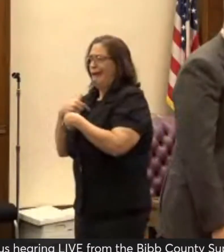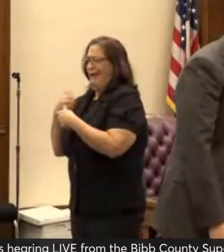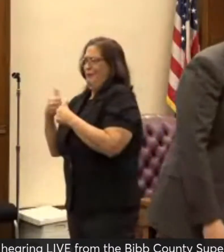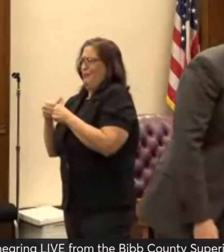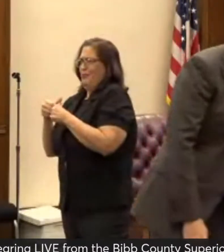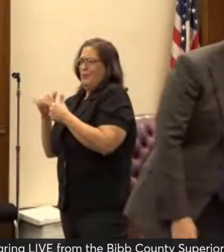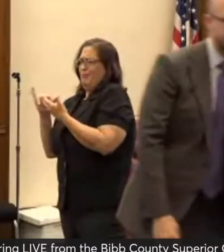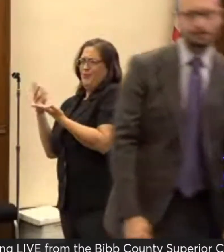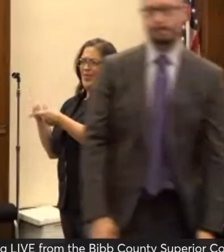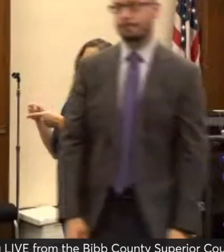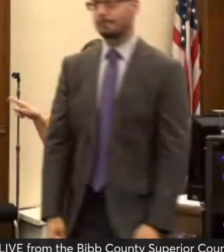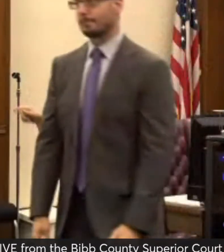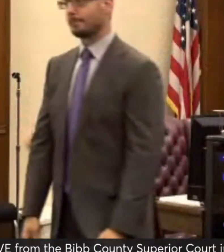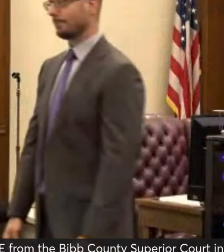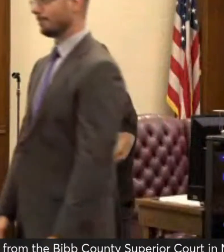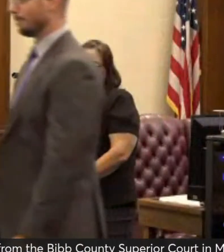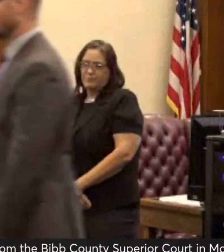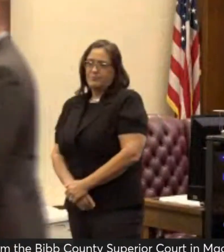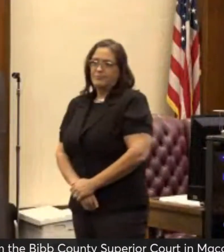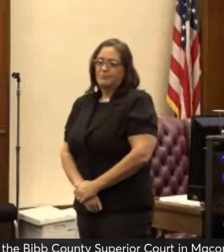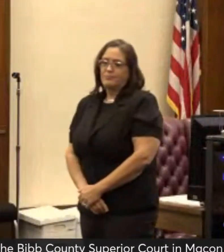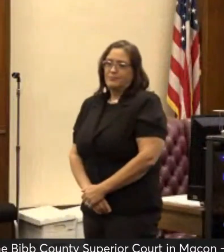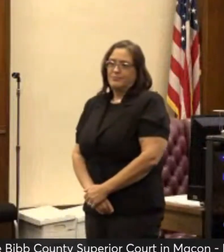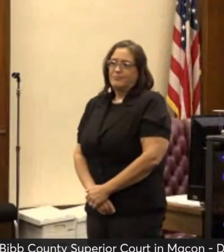Thank you. Mhm.